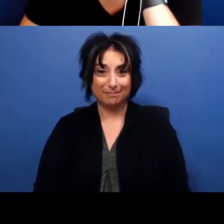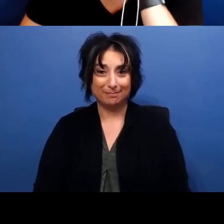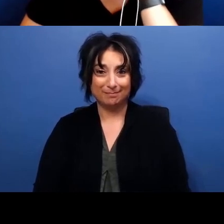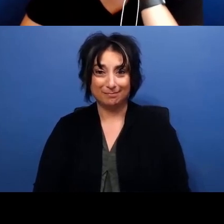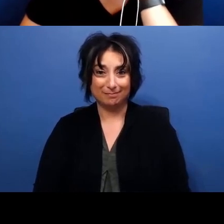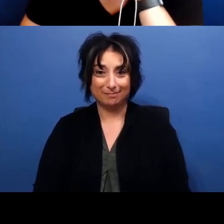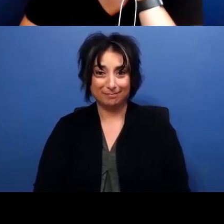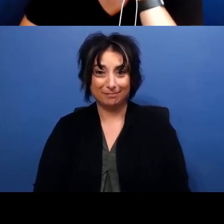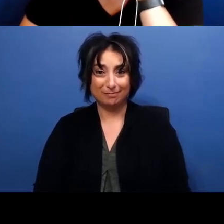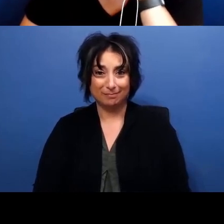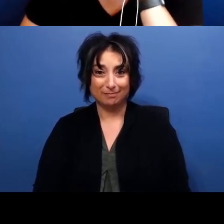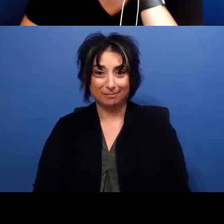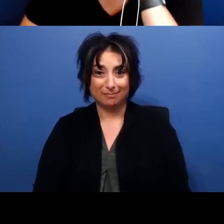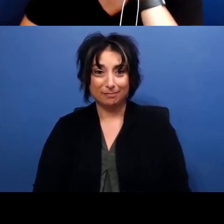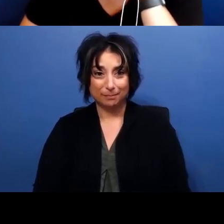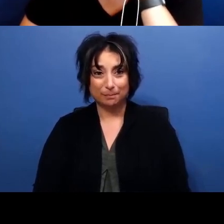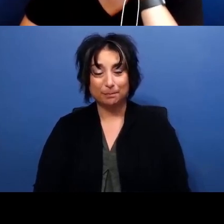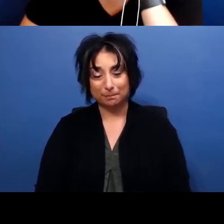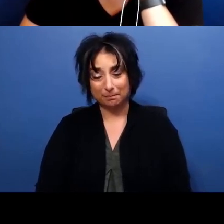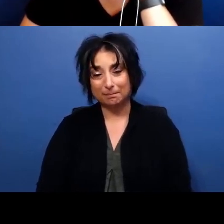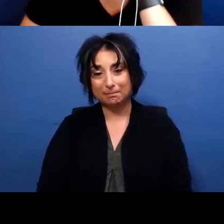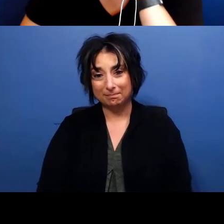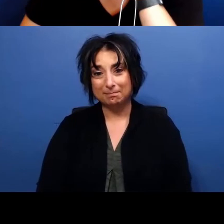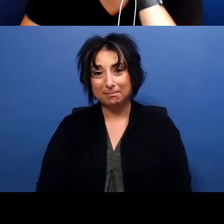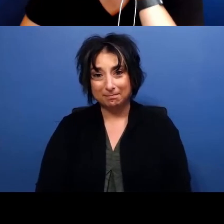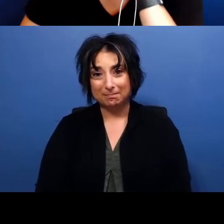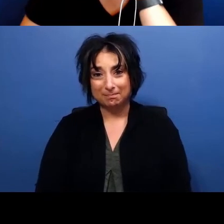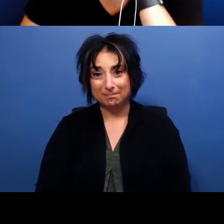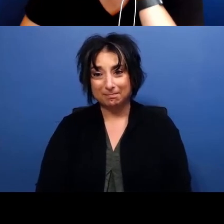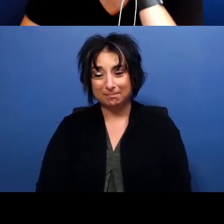they don't have services like that.